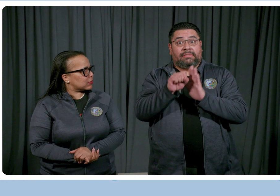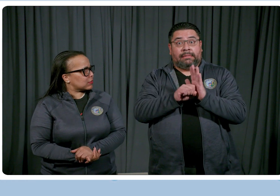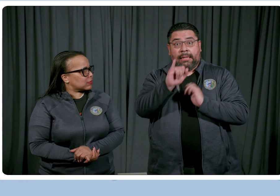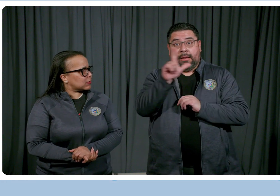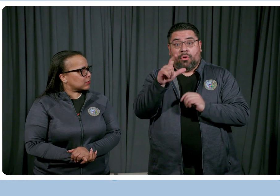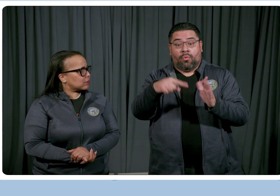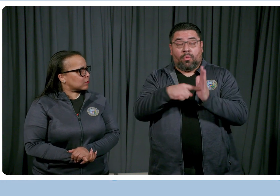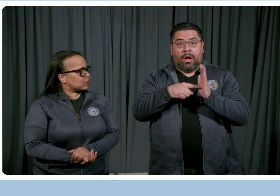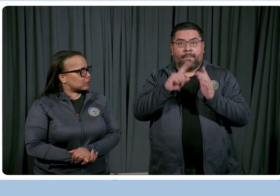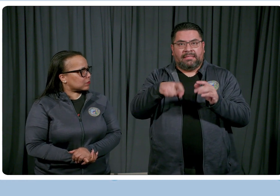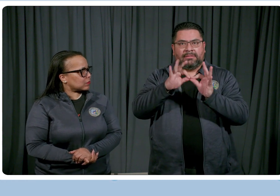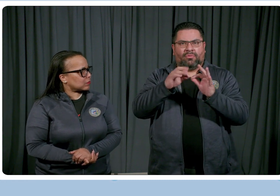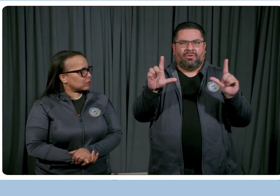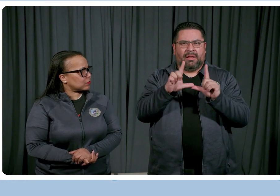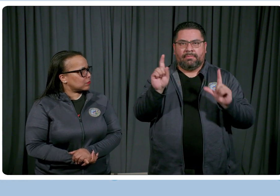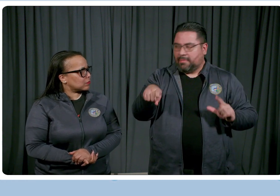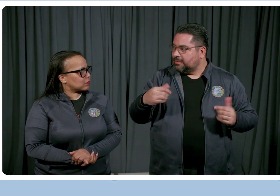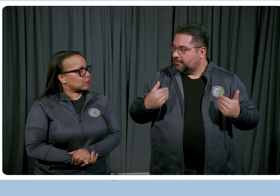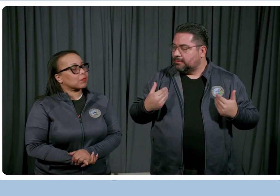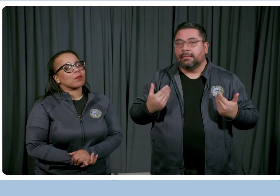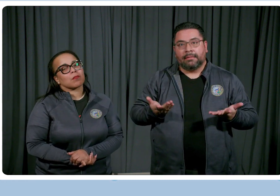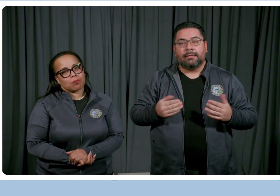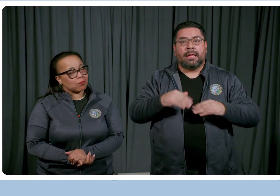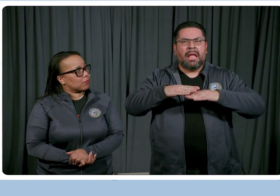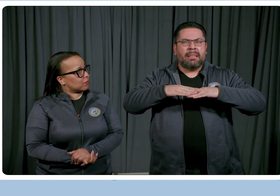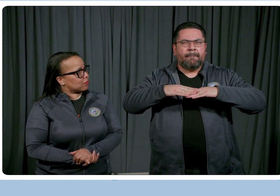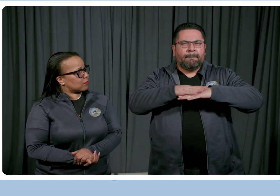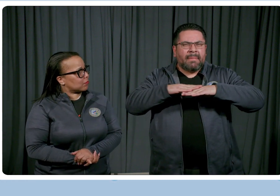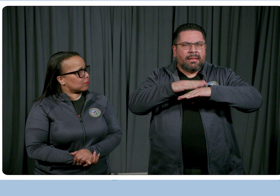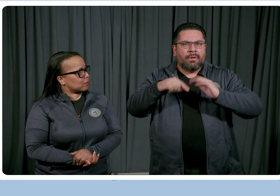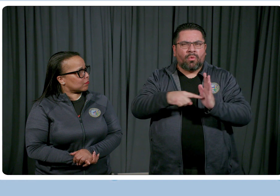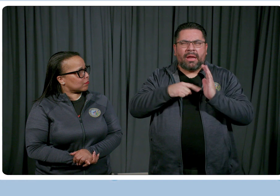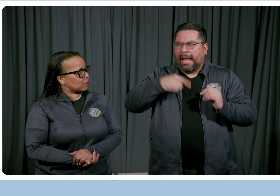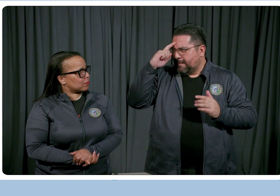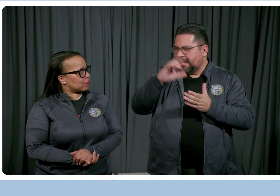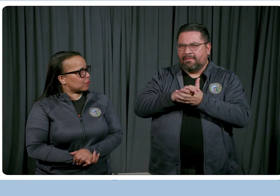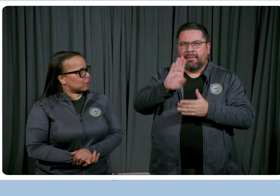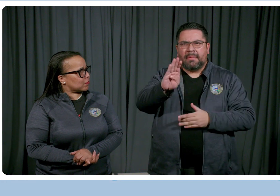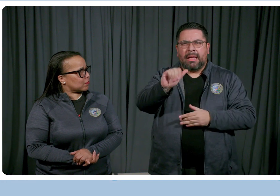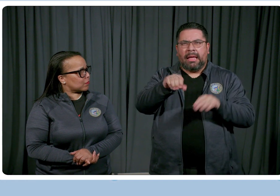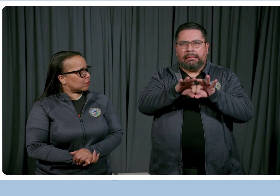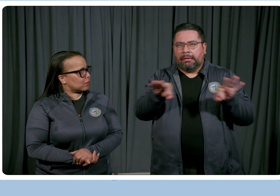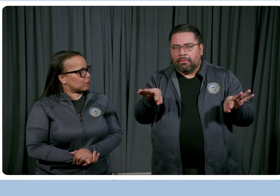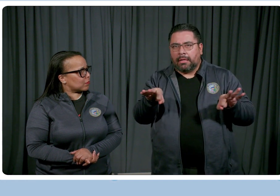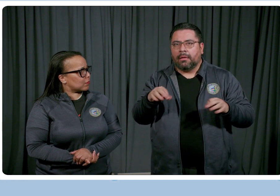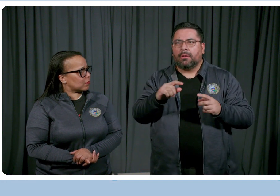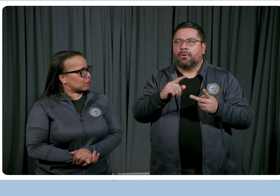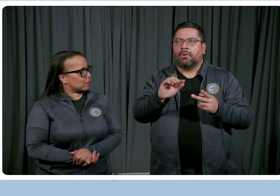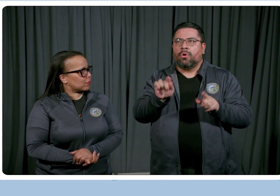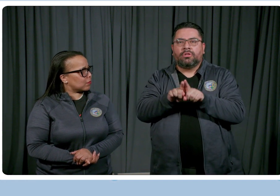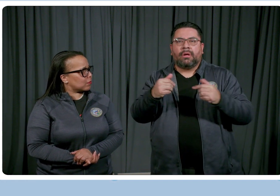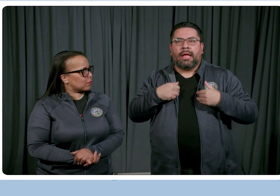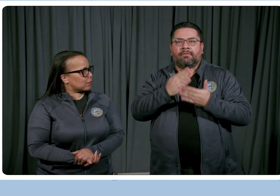are required to have a license to become a sign language interpreter, which the minimum requirement, I believe, is a bachelor's degree, and also